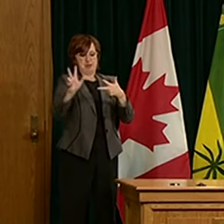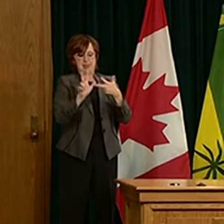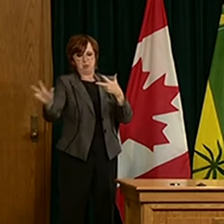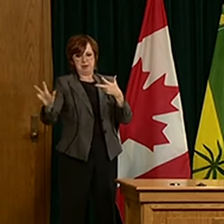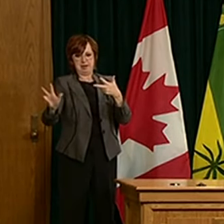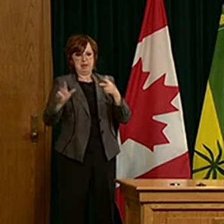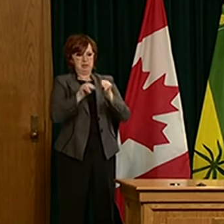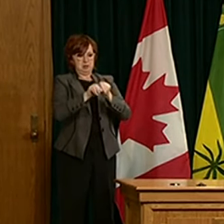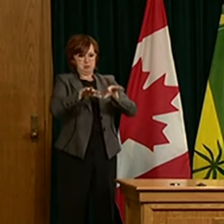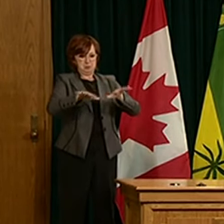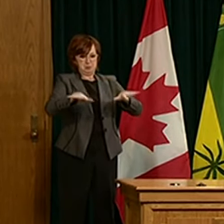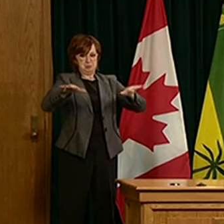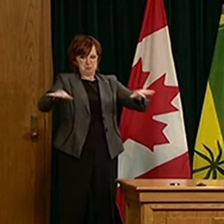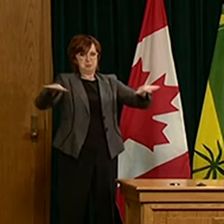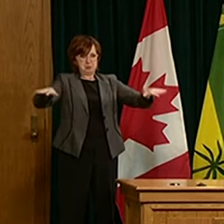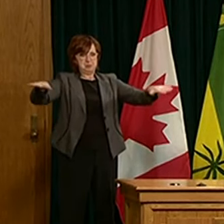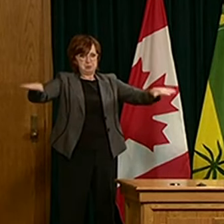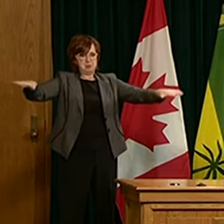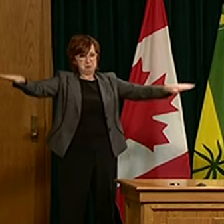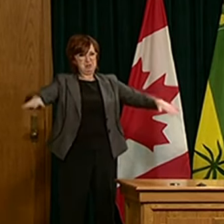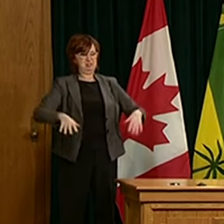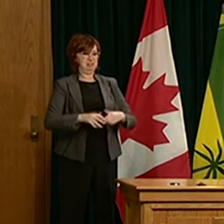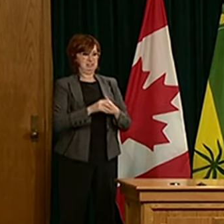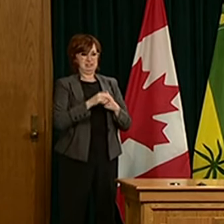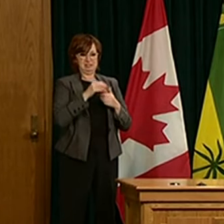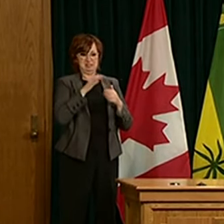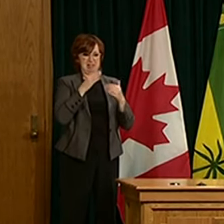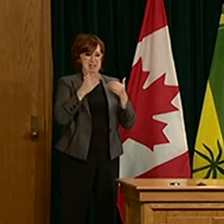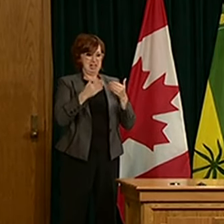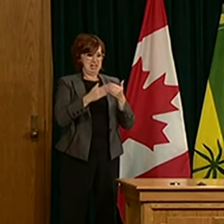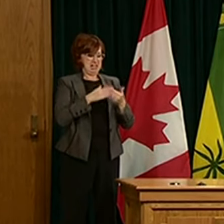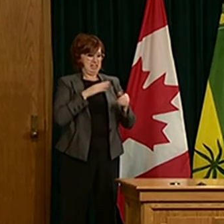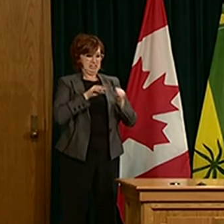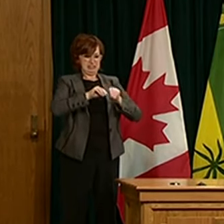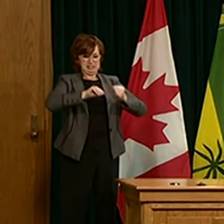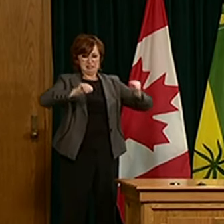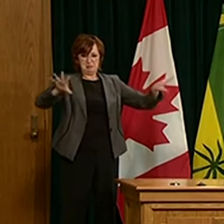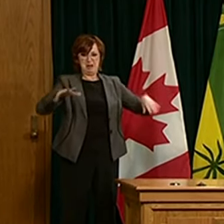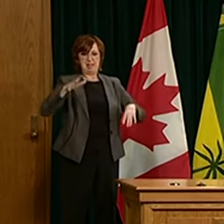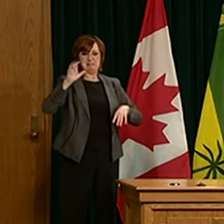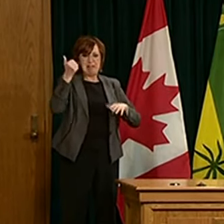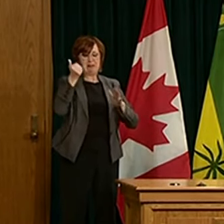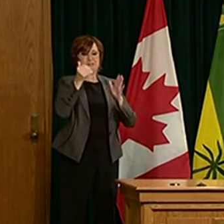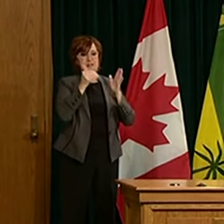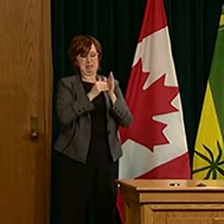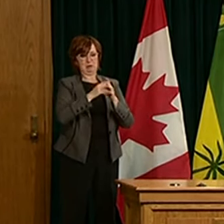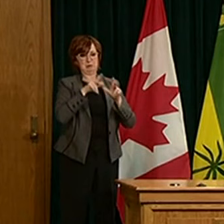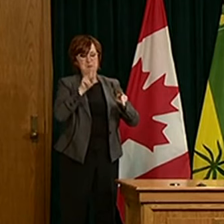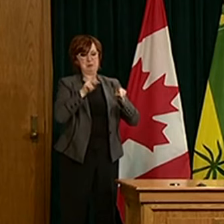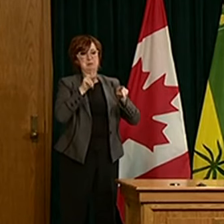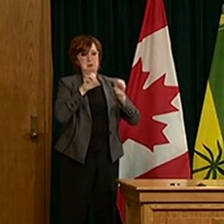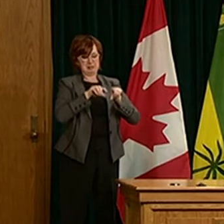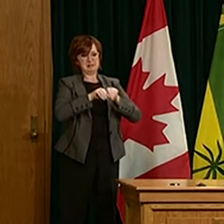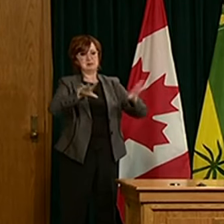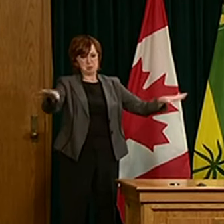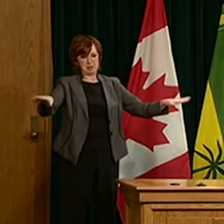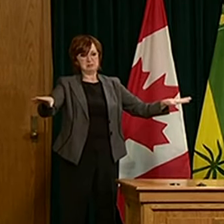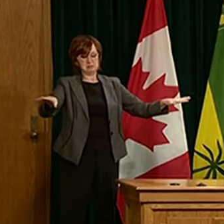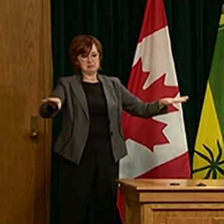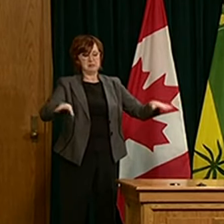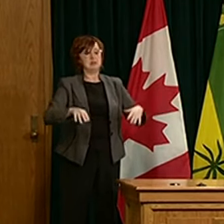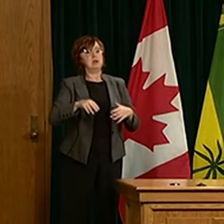58,000 people infected. So it's a very key variable in the spread of COVID-19. For our modeling scenarios,